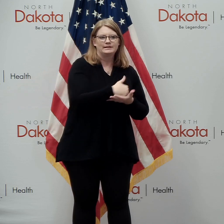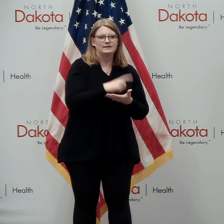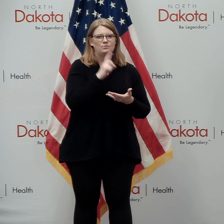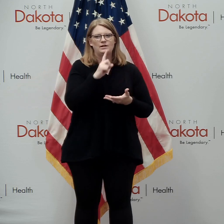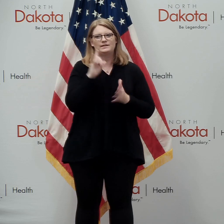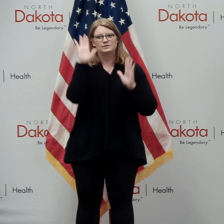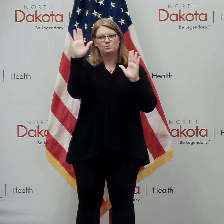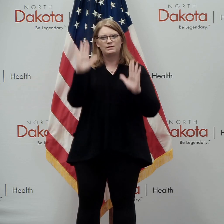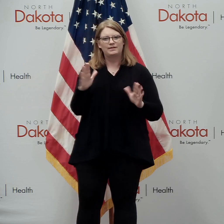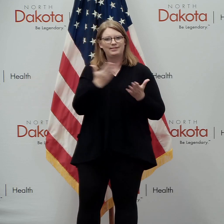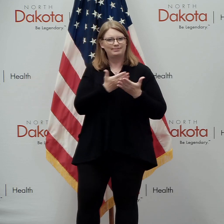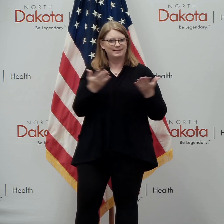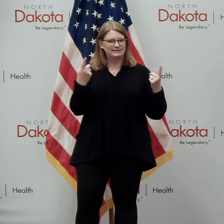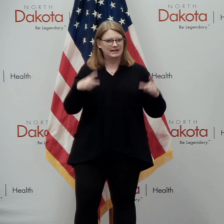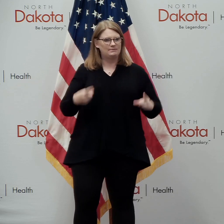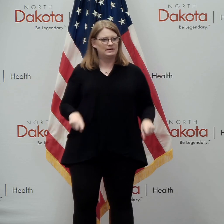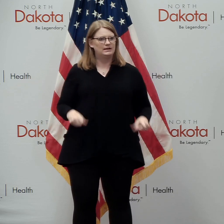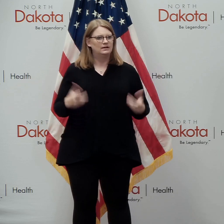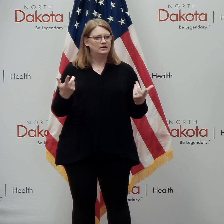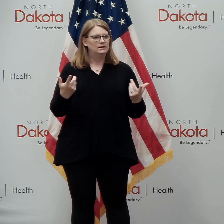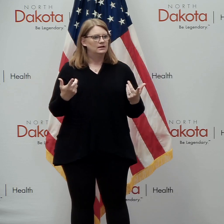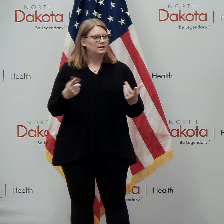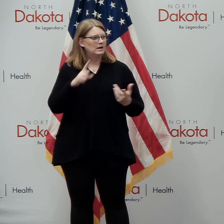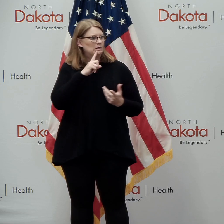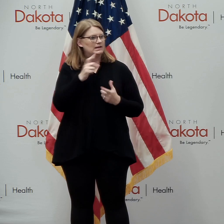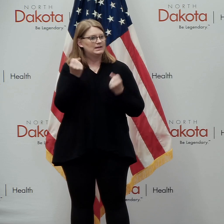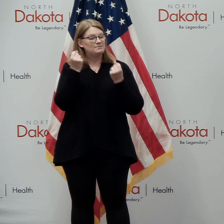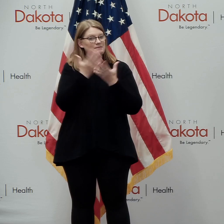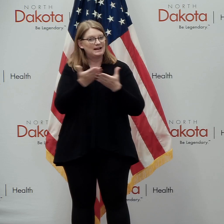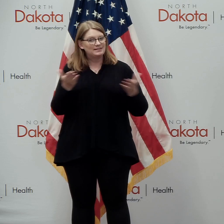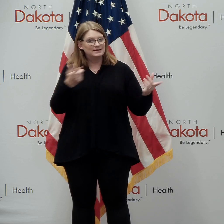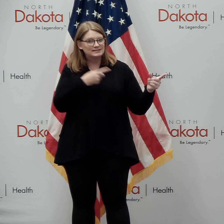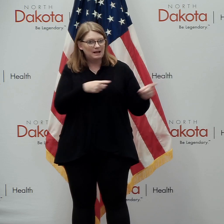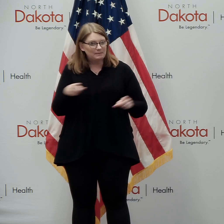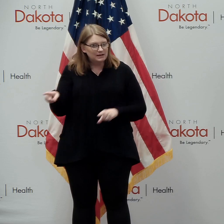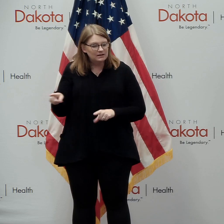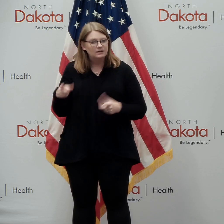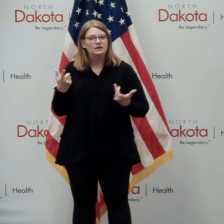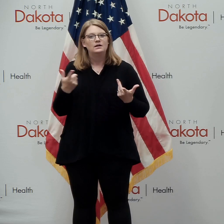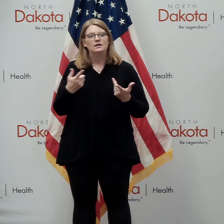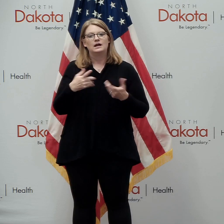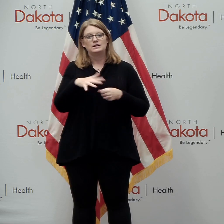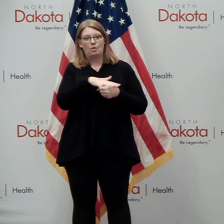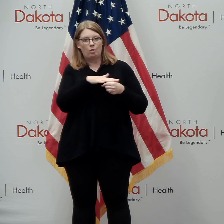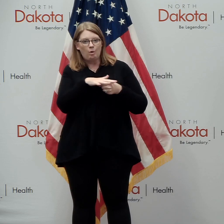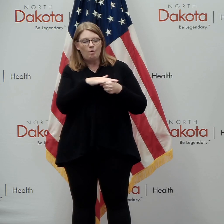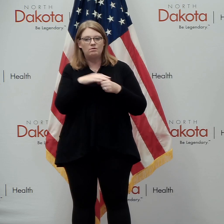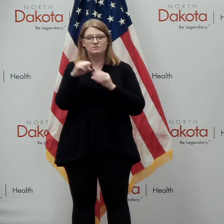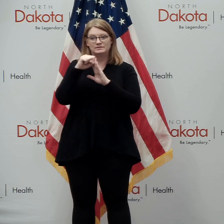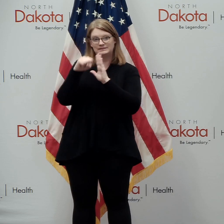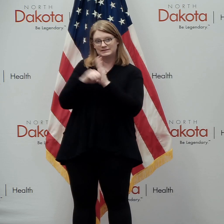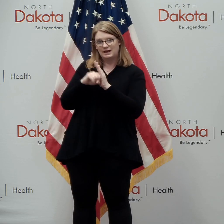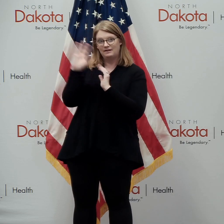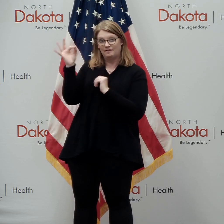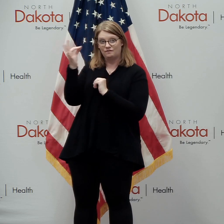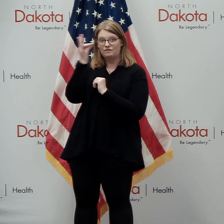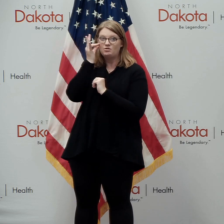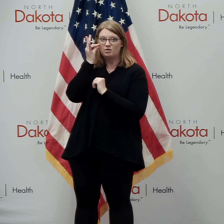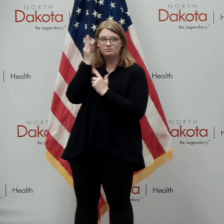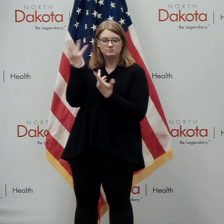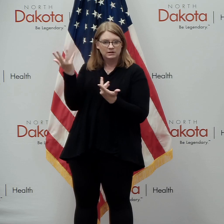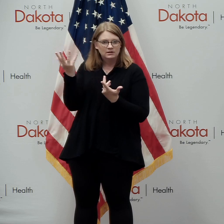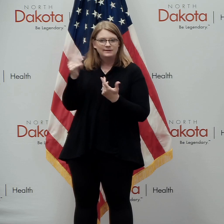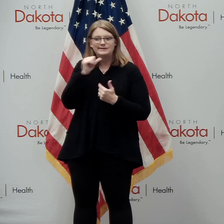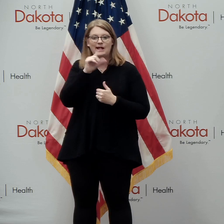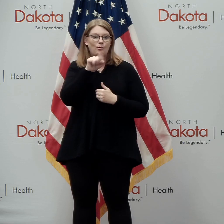Dakota. And of course, it's been lots of things happening too at the local, state, and federal level beyond COVID, whether